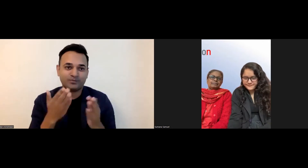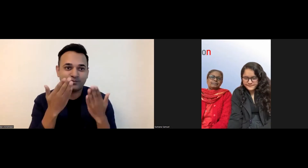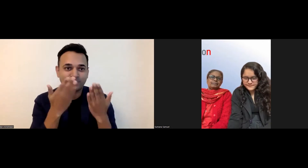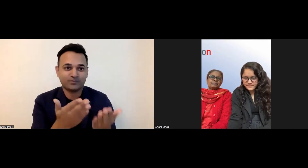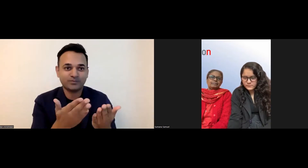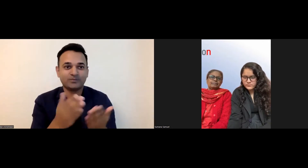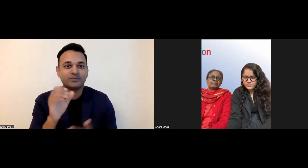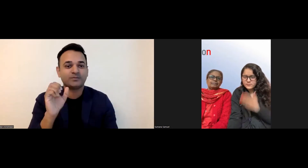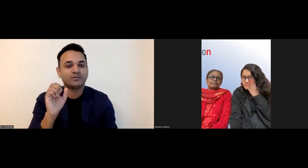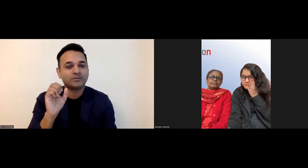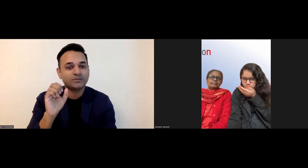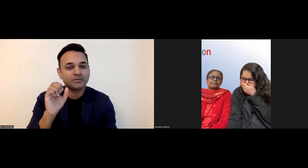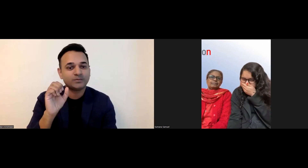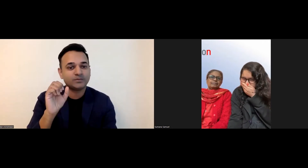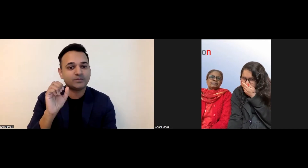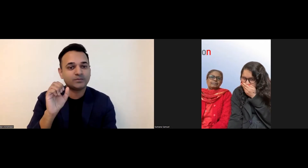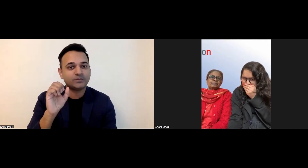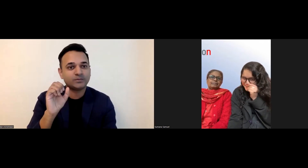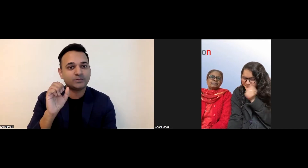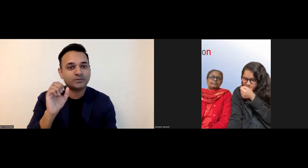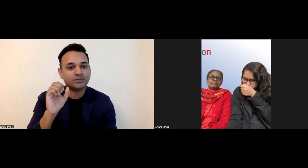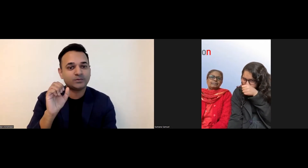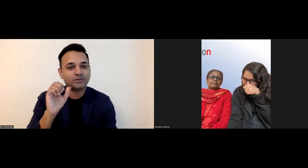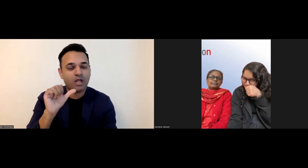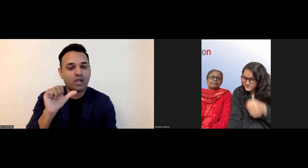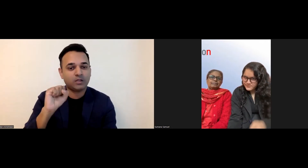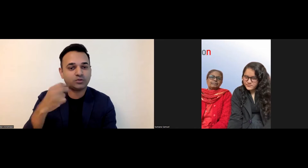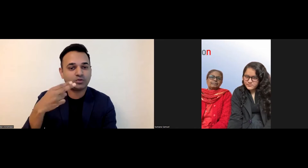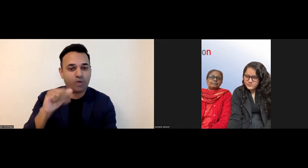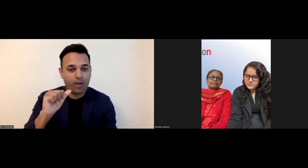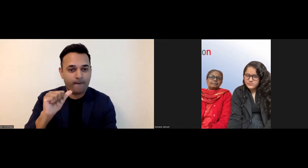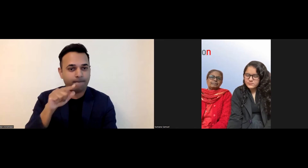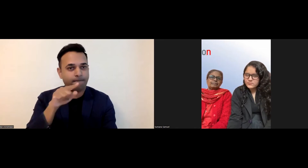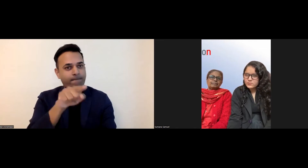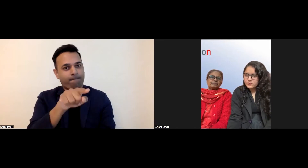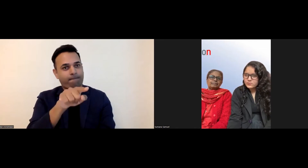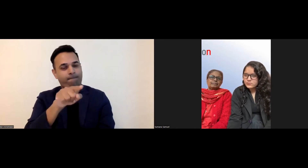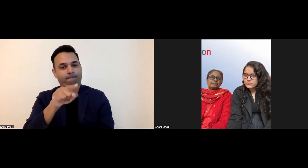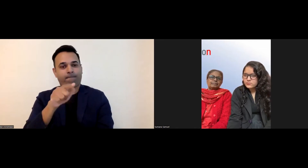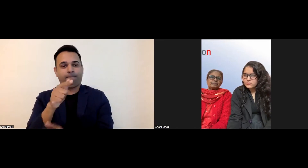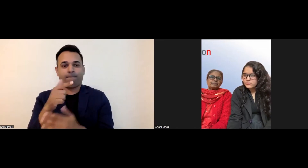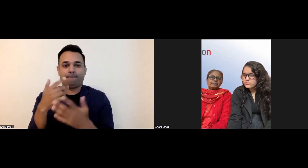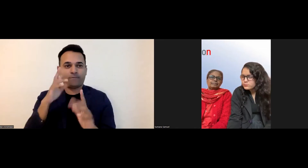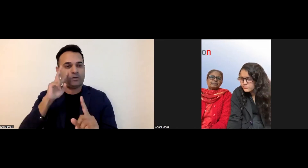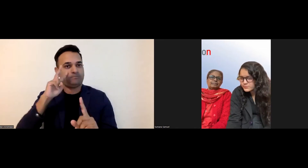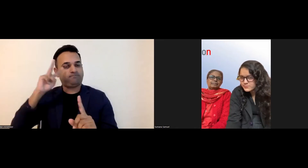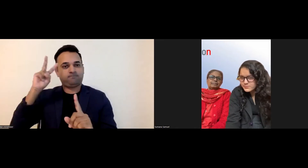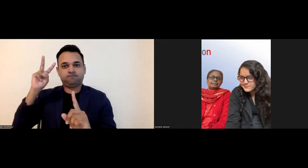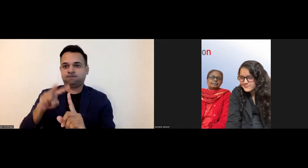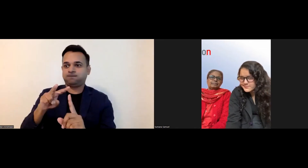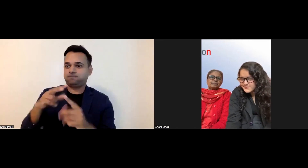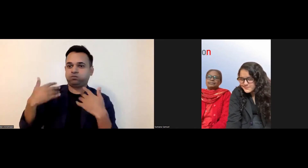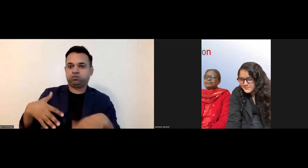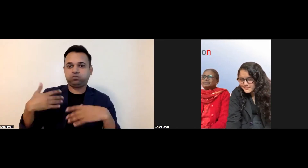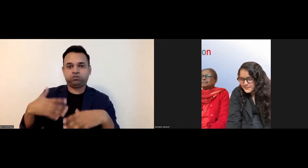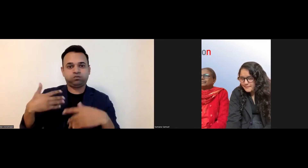Yes, Rohit has right. Okay. So, Rohit, floor